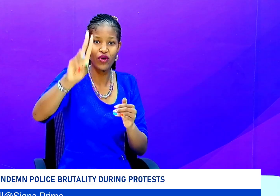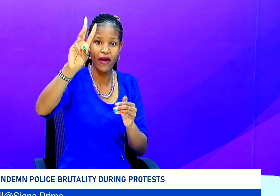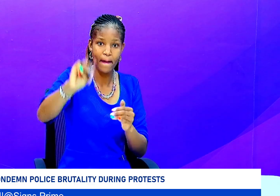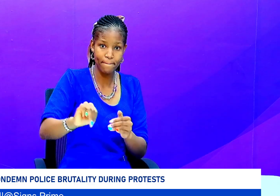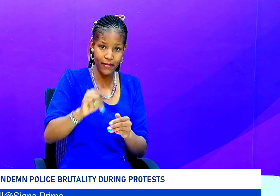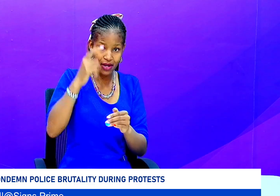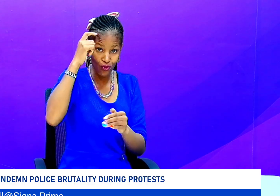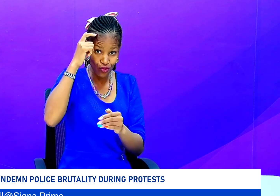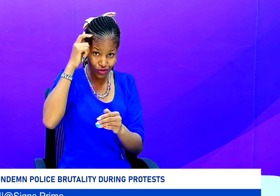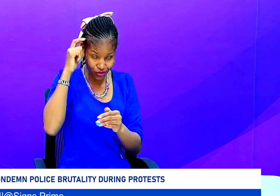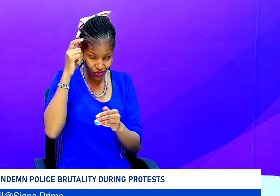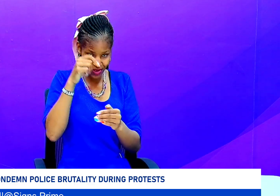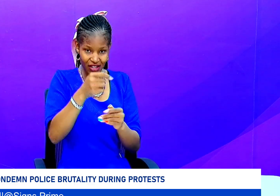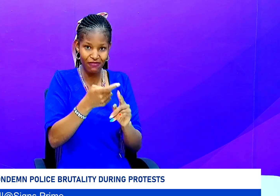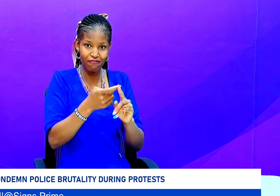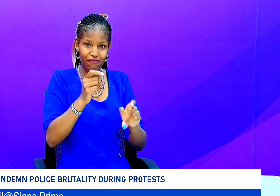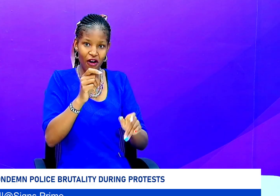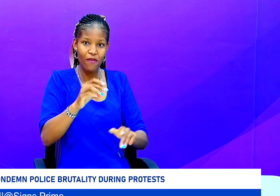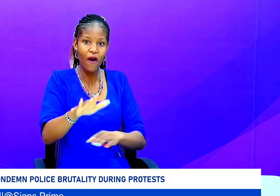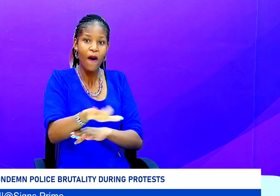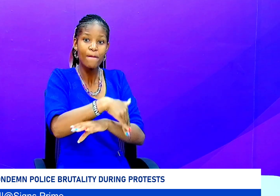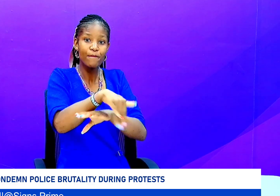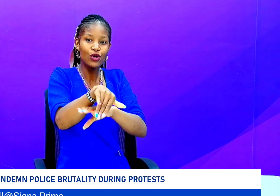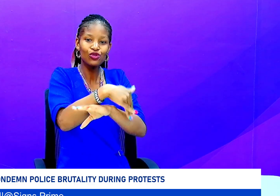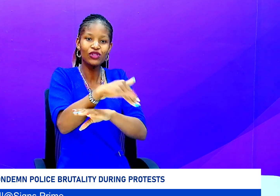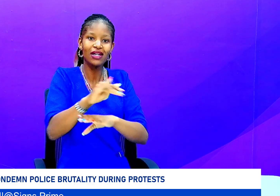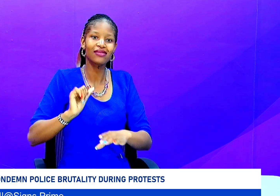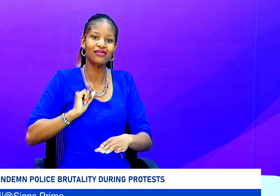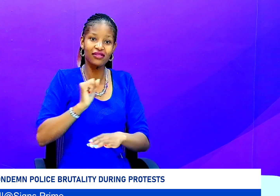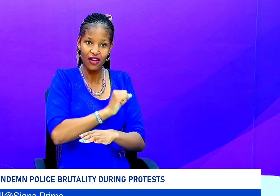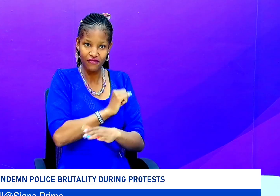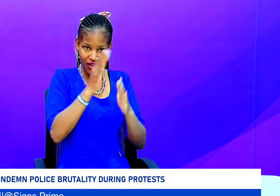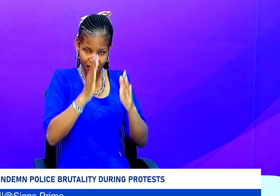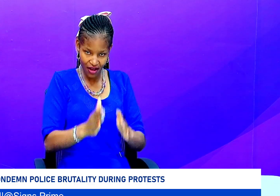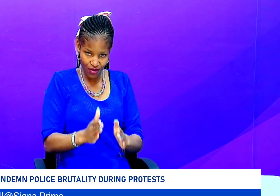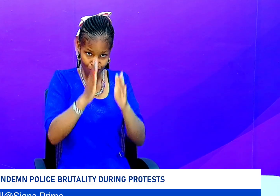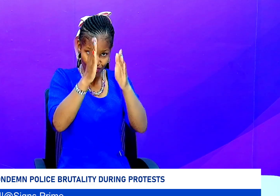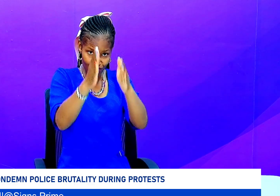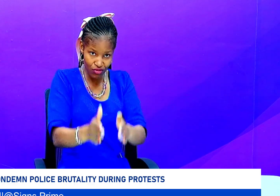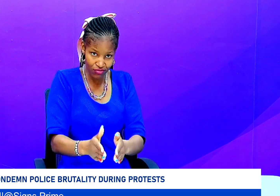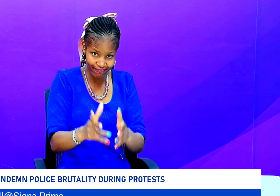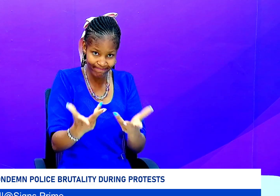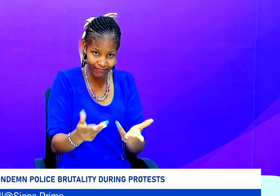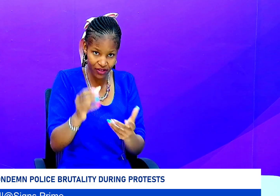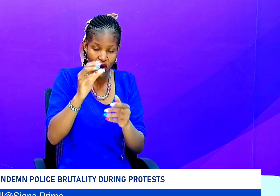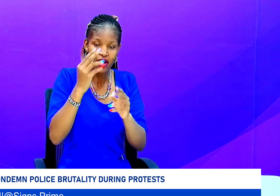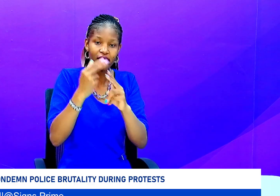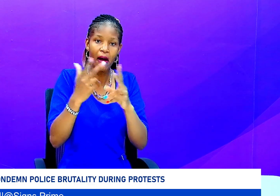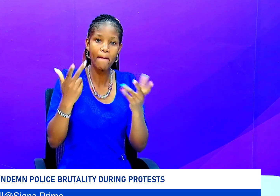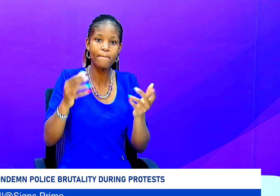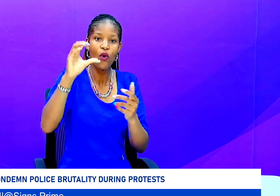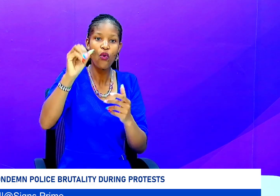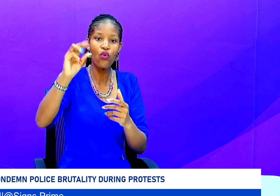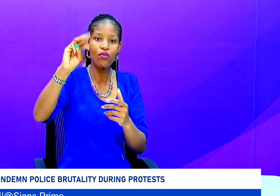The youths voiced their grievances during an open forum organized by Busia Senator Okiya